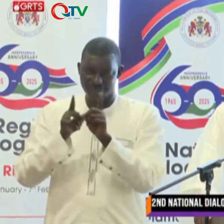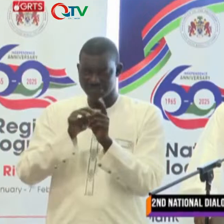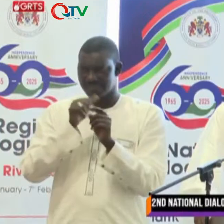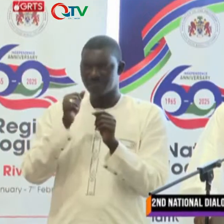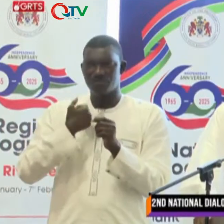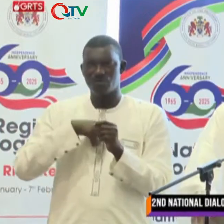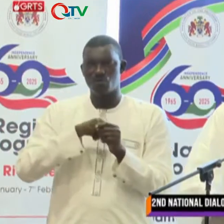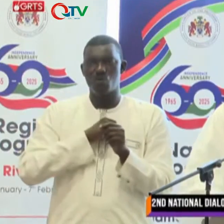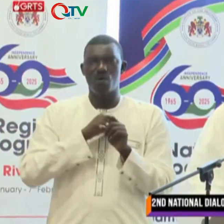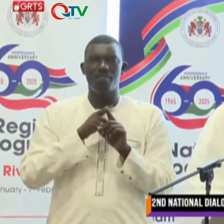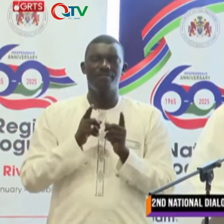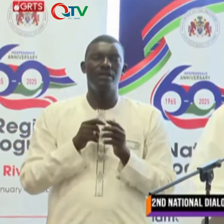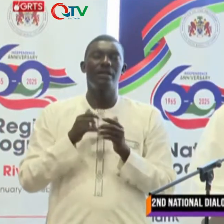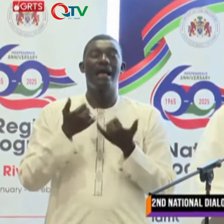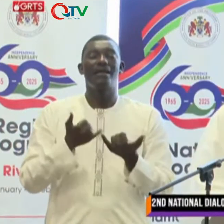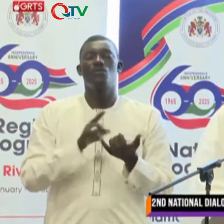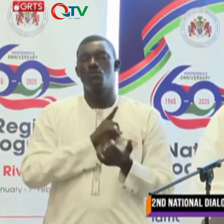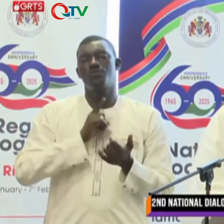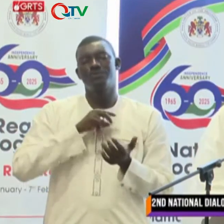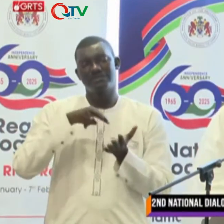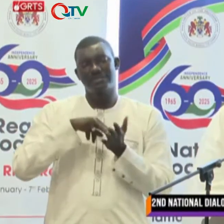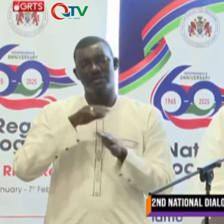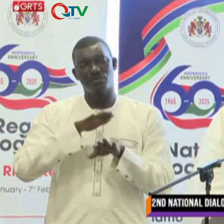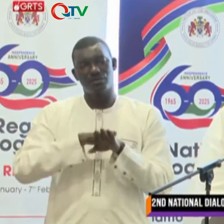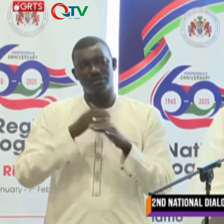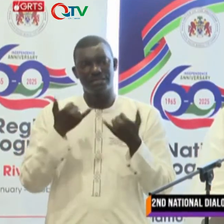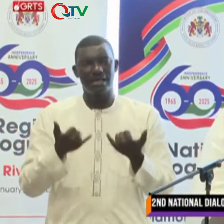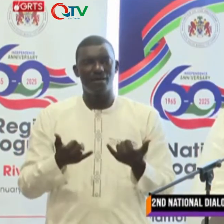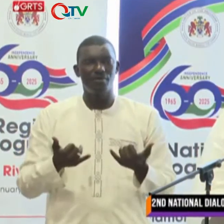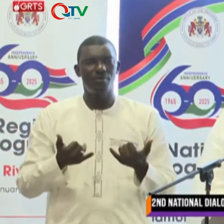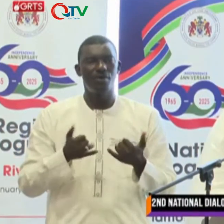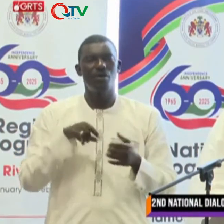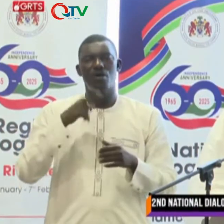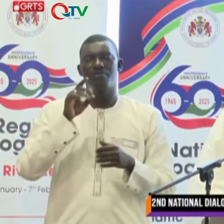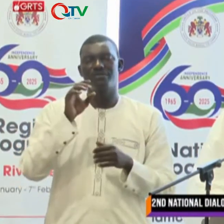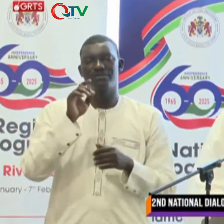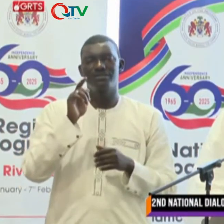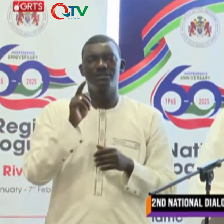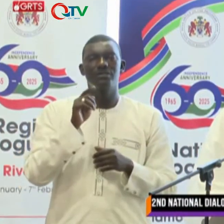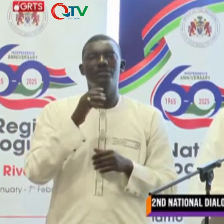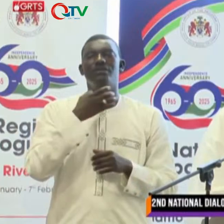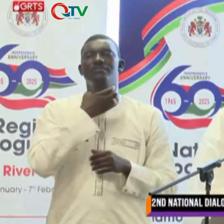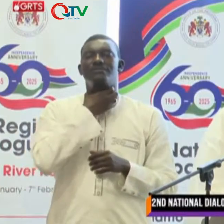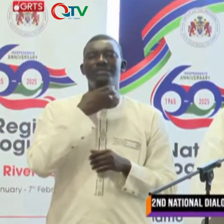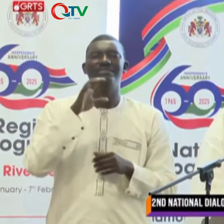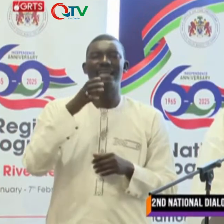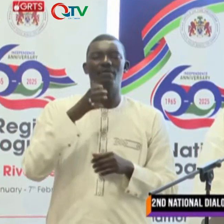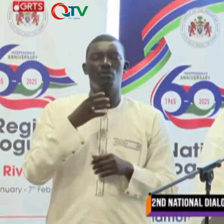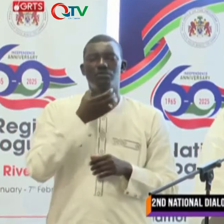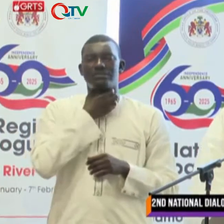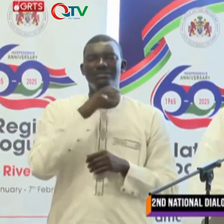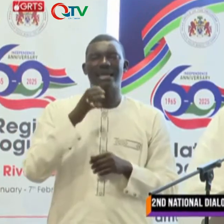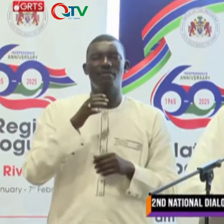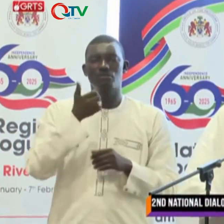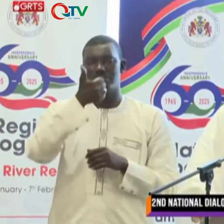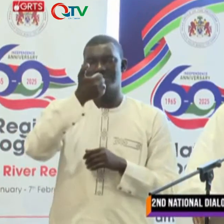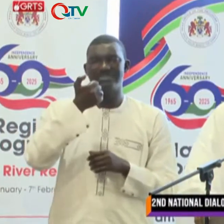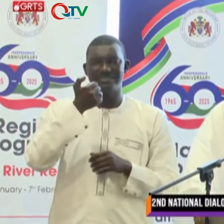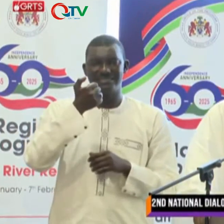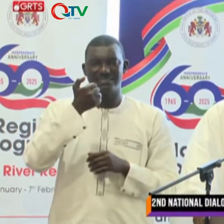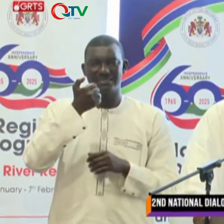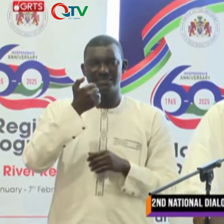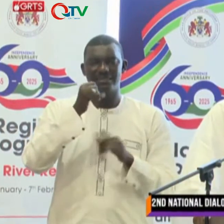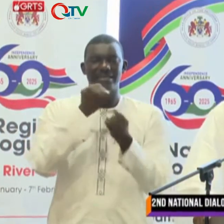distinctions. And as we stand on the threshold of the golden jubilee of our